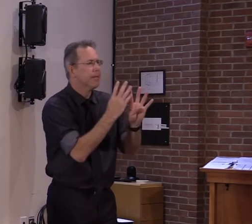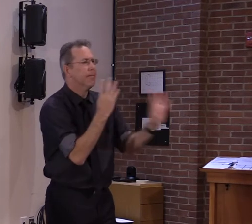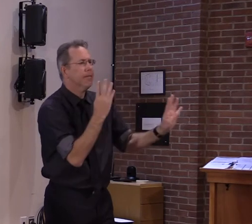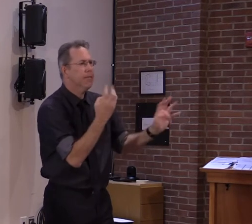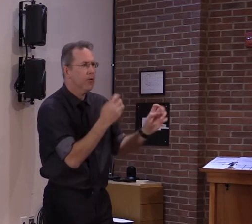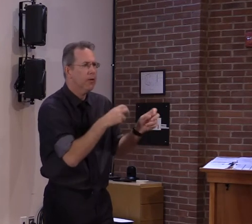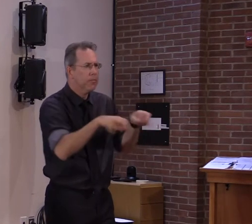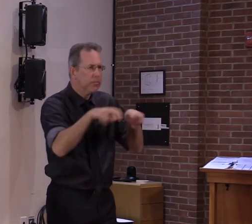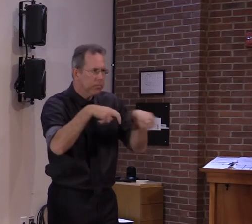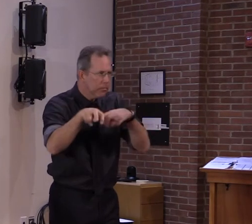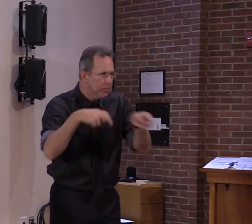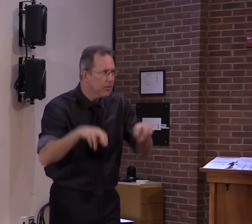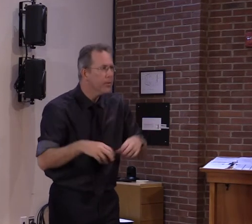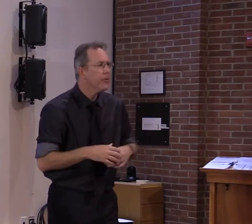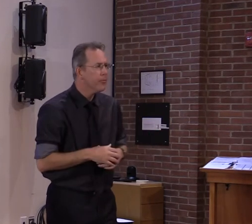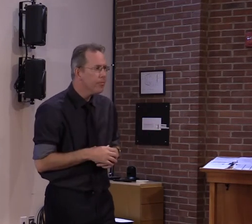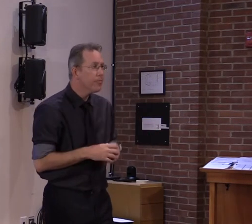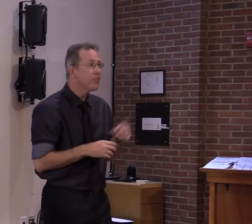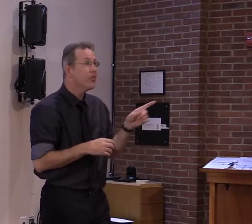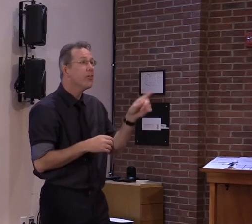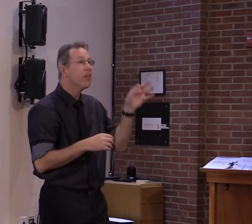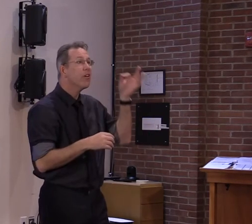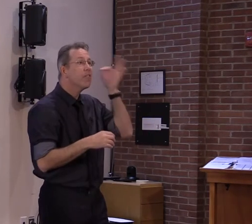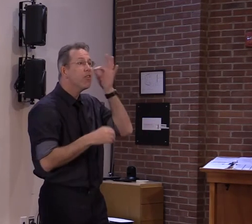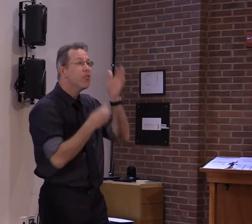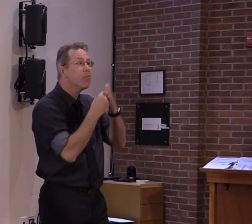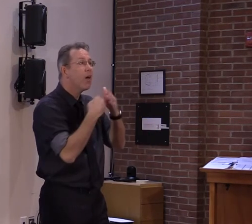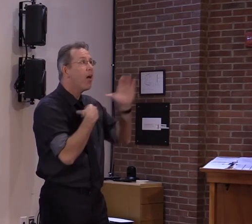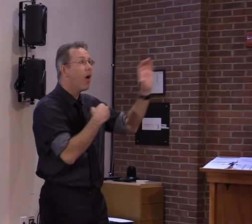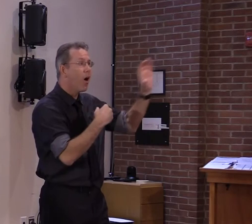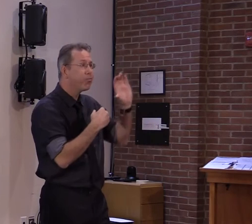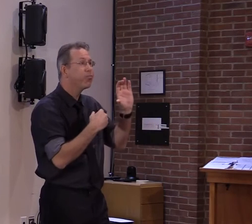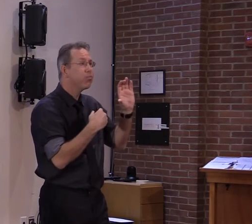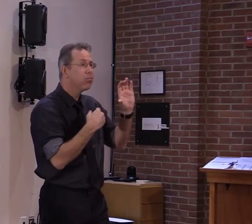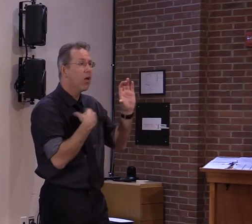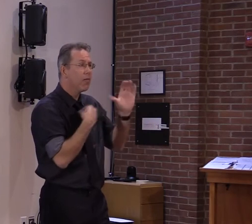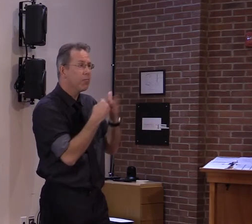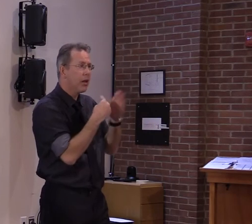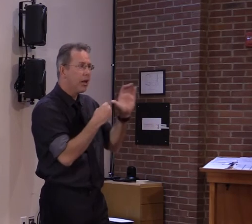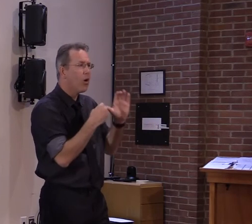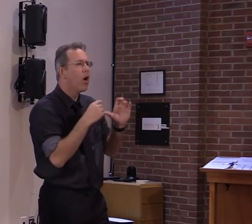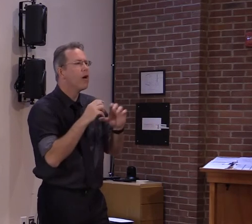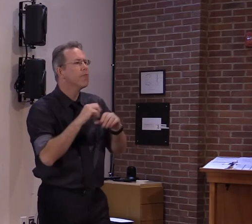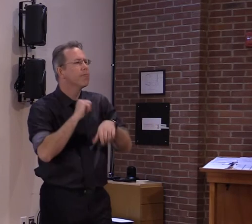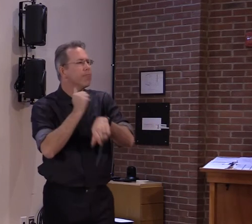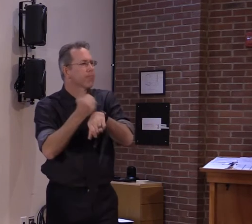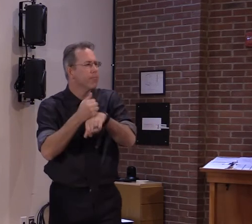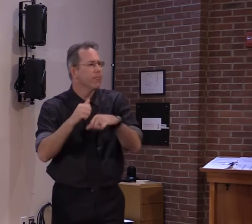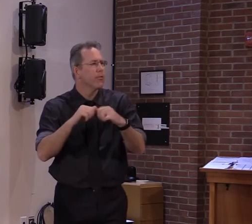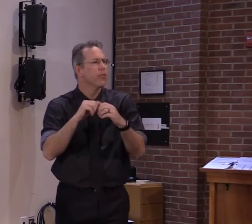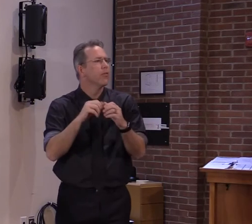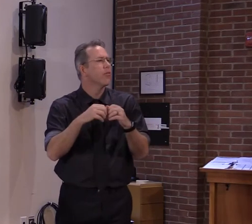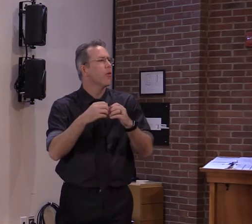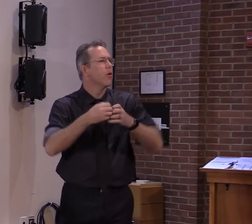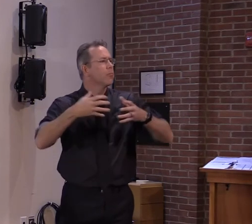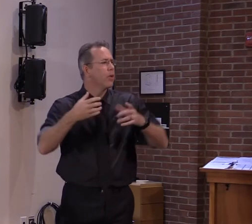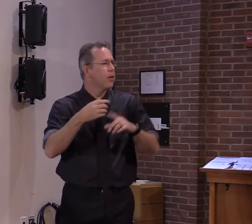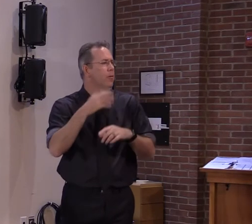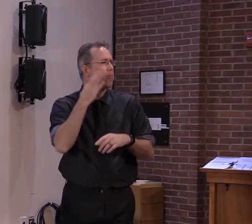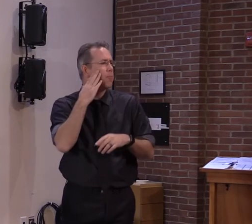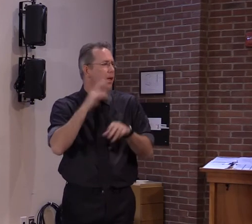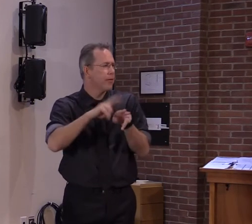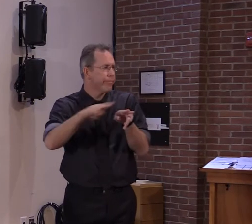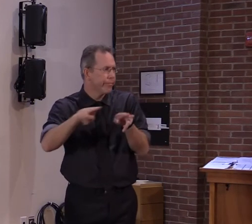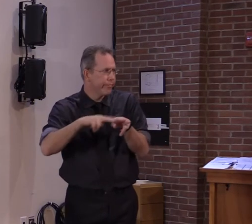of the Coronavirus Relief Fund to open up beds at Burlington Health and Rehab. This was a pretty significant problem